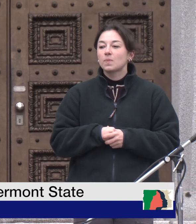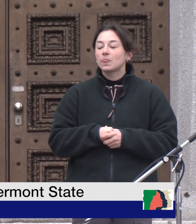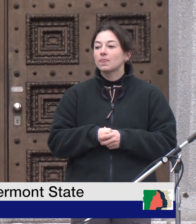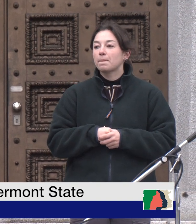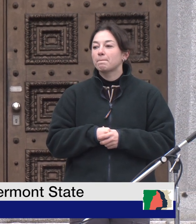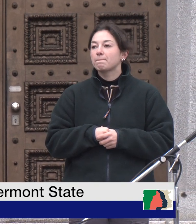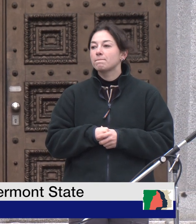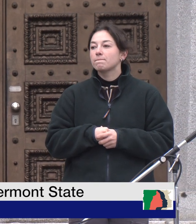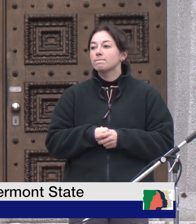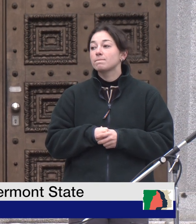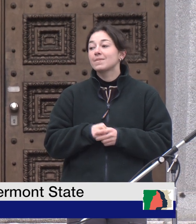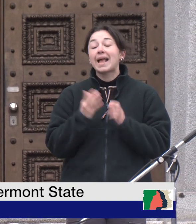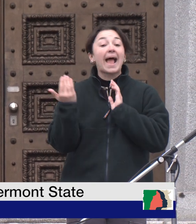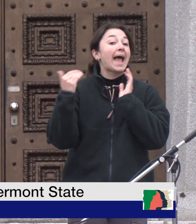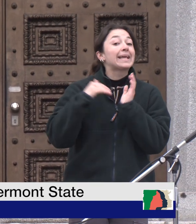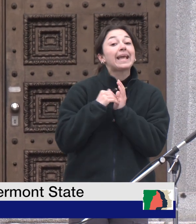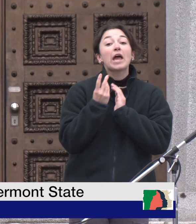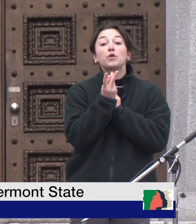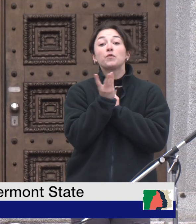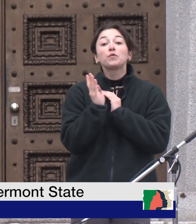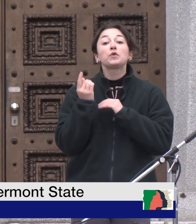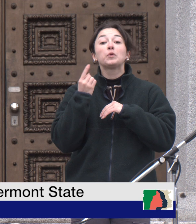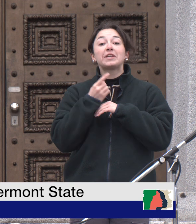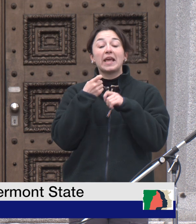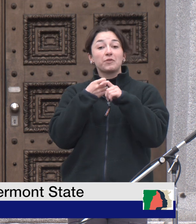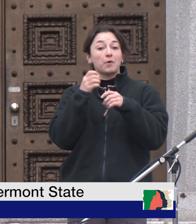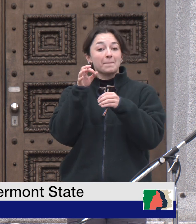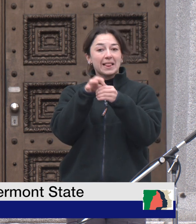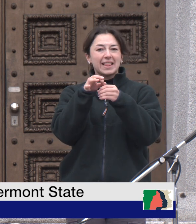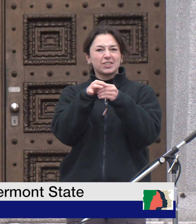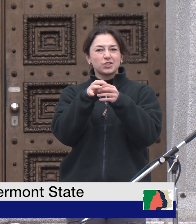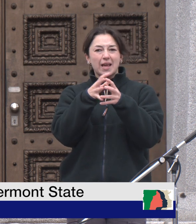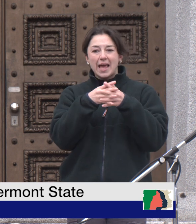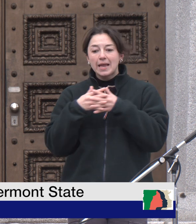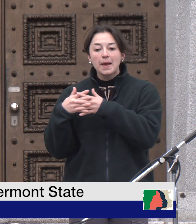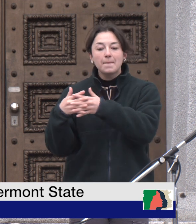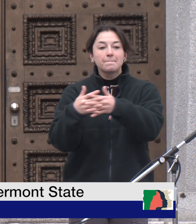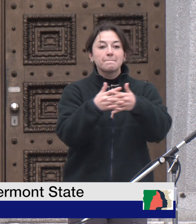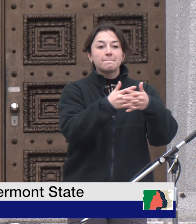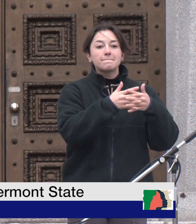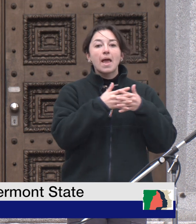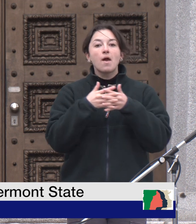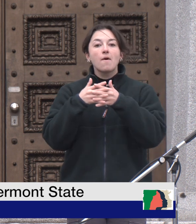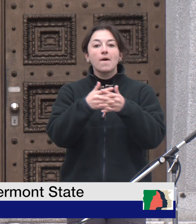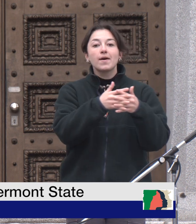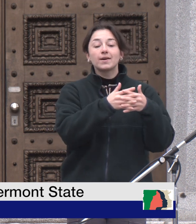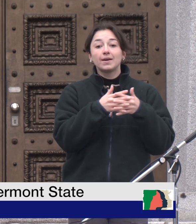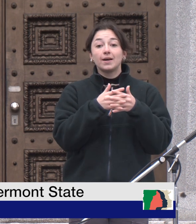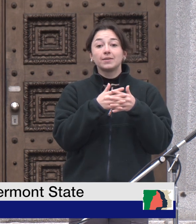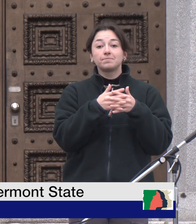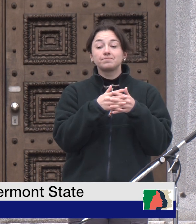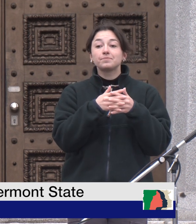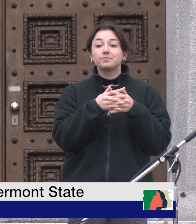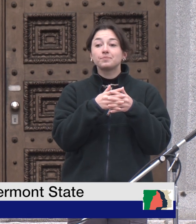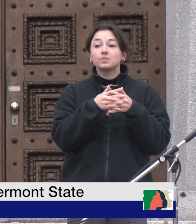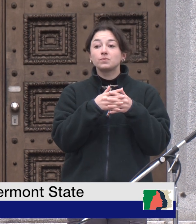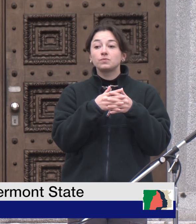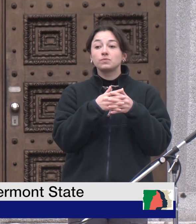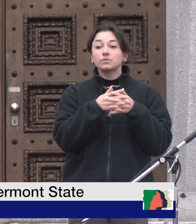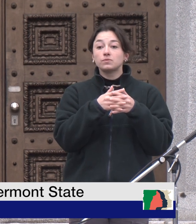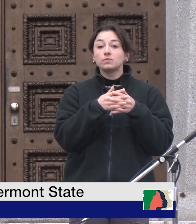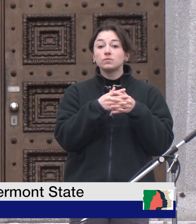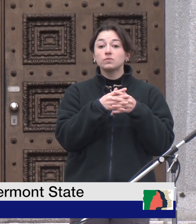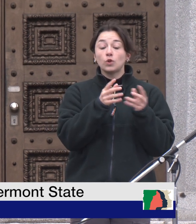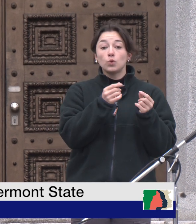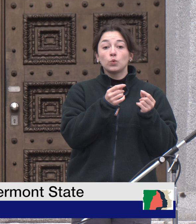We are only a few days from an election, and America is going to do on this election day on Tuesday what